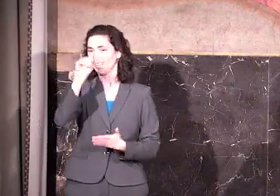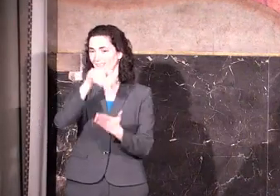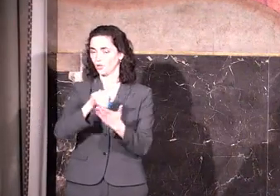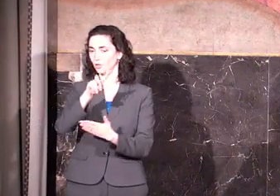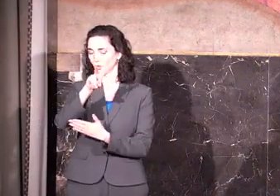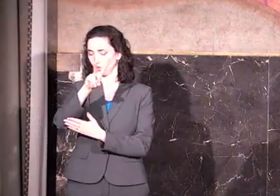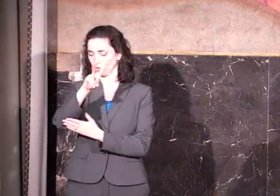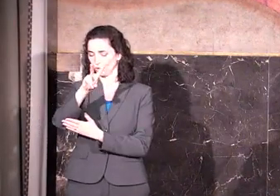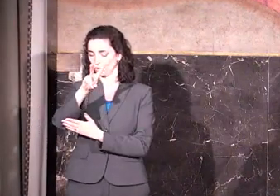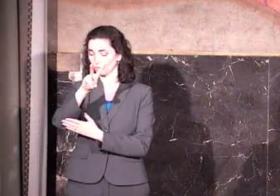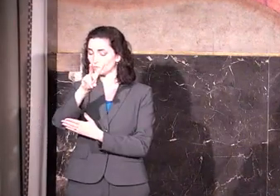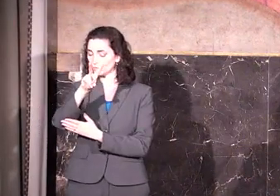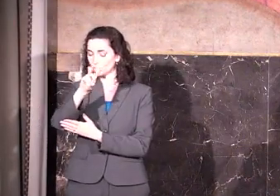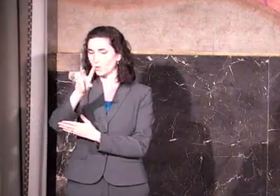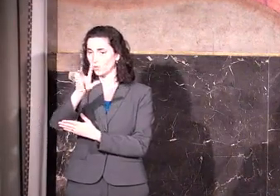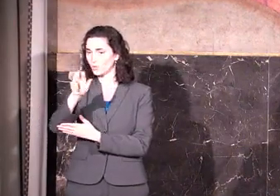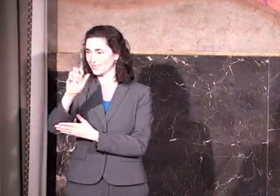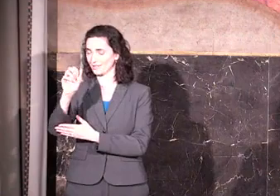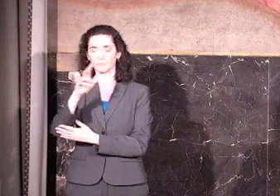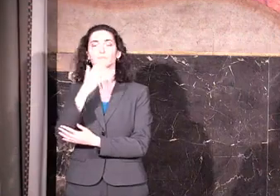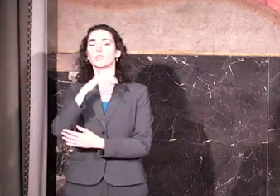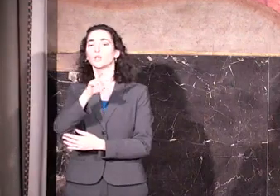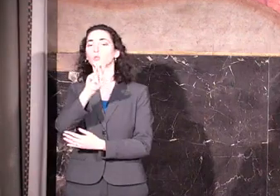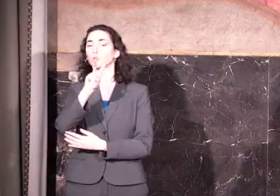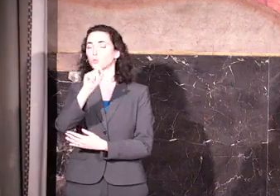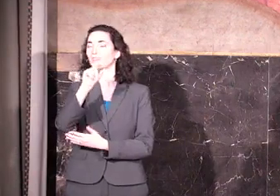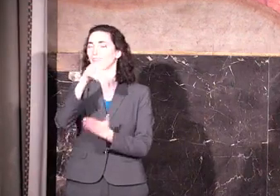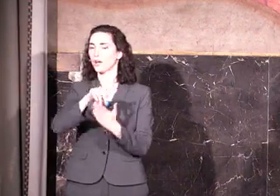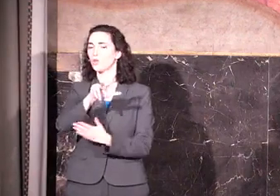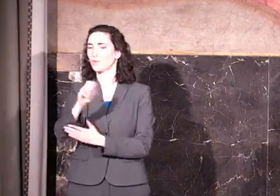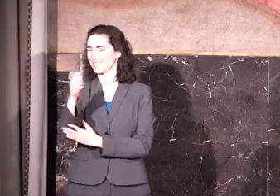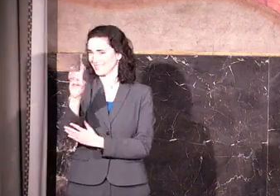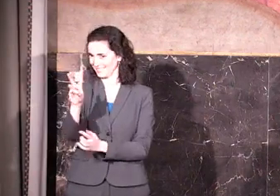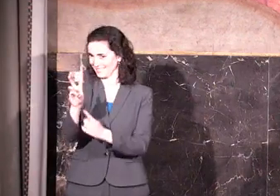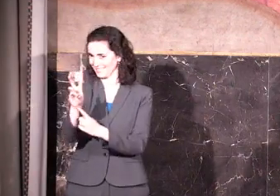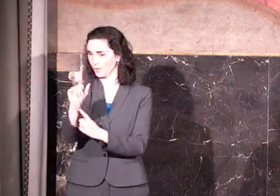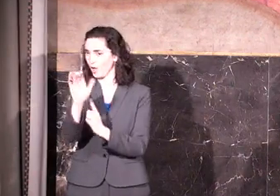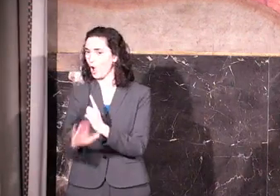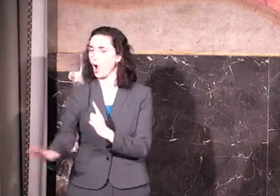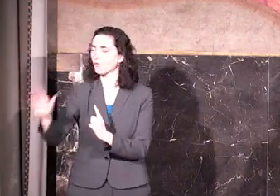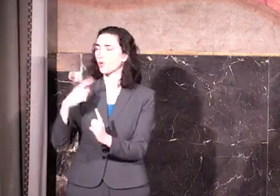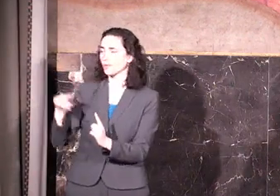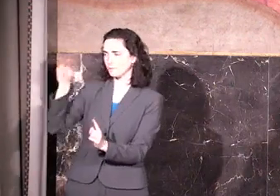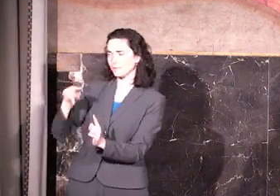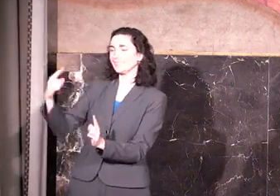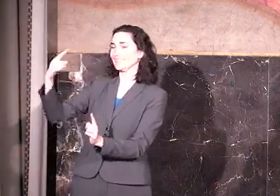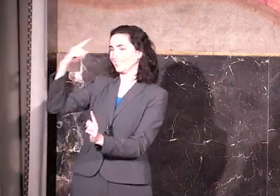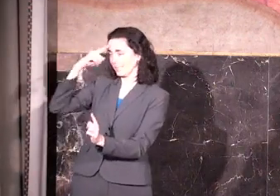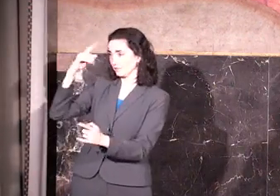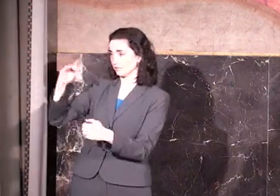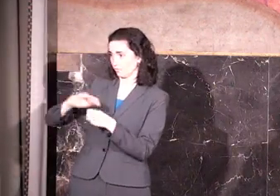20,316 individuals across Louisiana are presumed to have recovered from COVID-19.